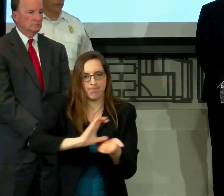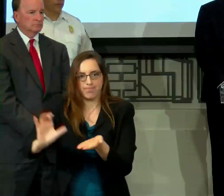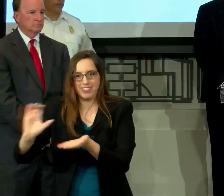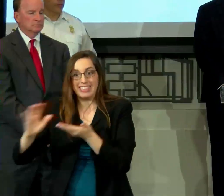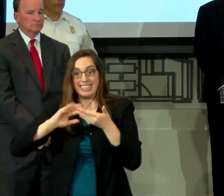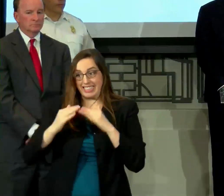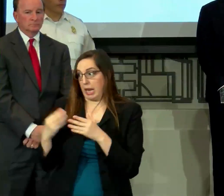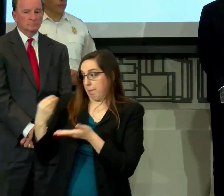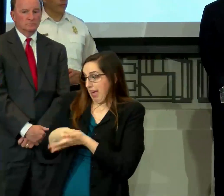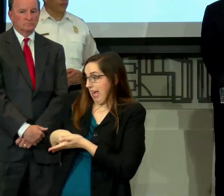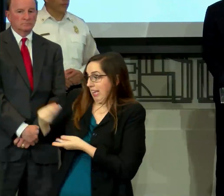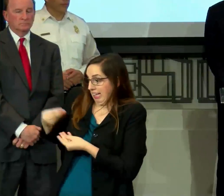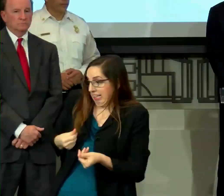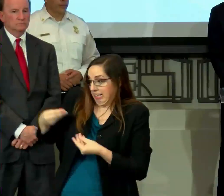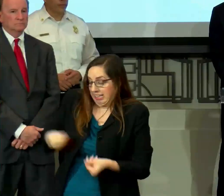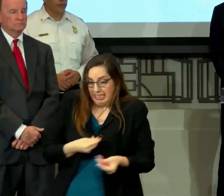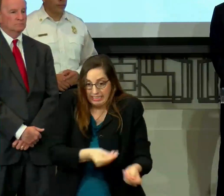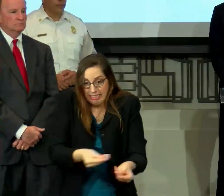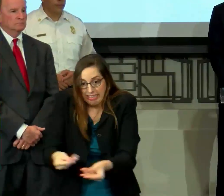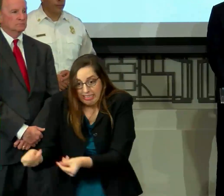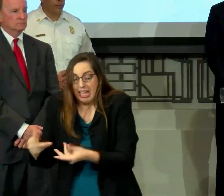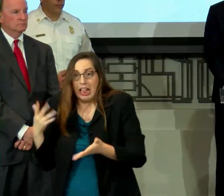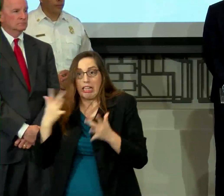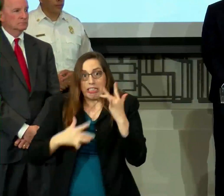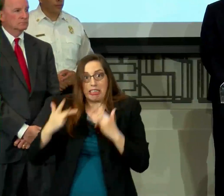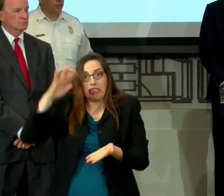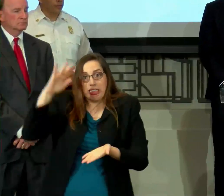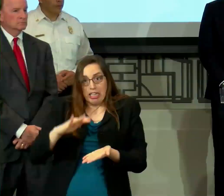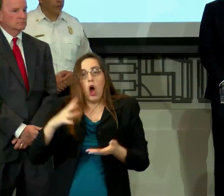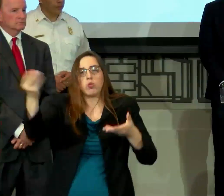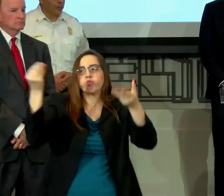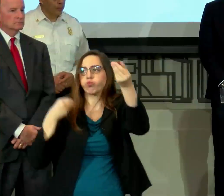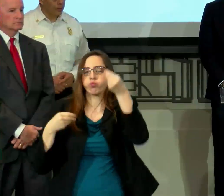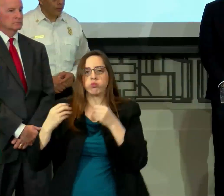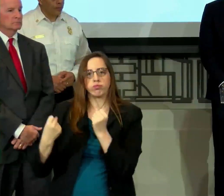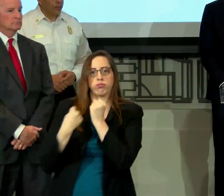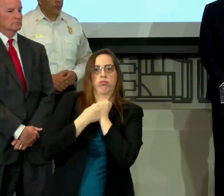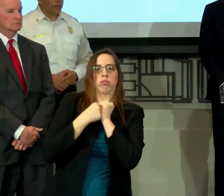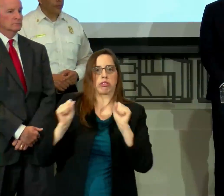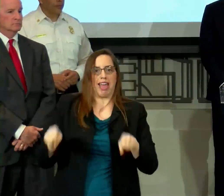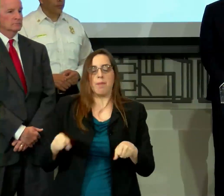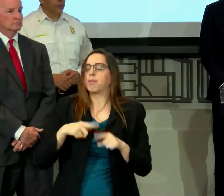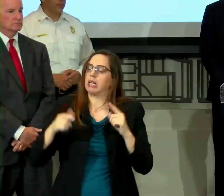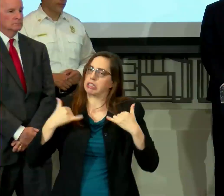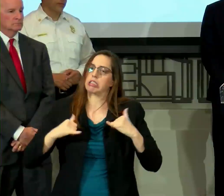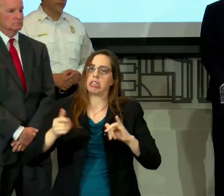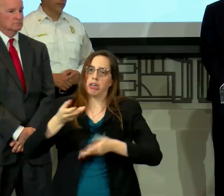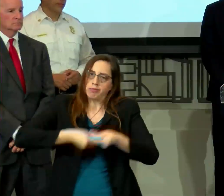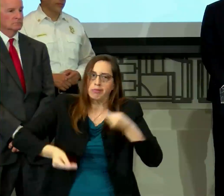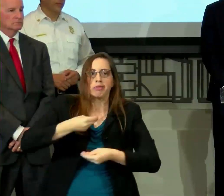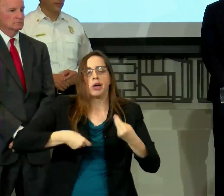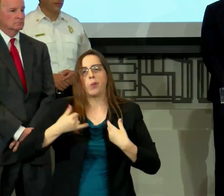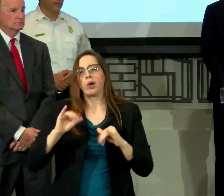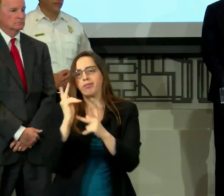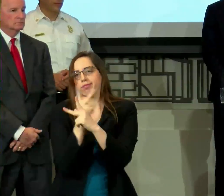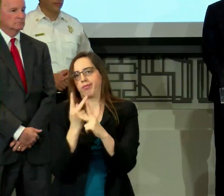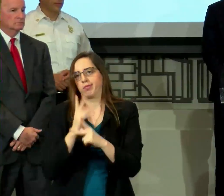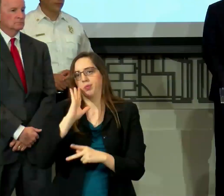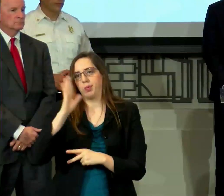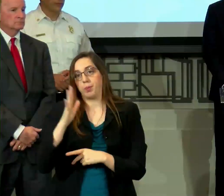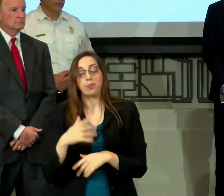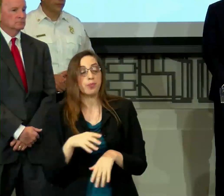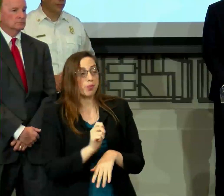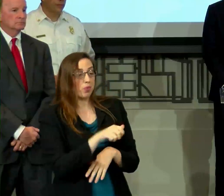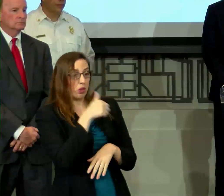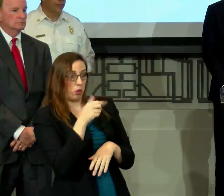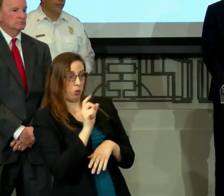losing revenue as a result of COVID-19. So there are a lot of moving parts, and we'll work it through. And as far as the governor's order